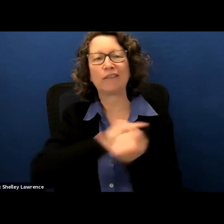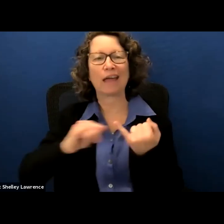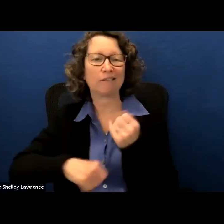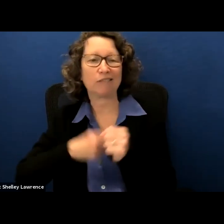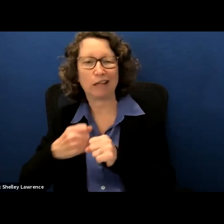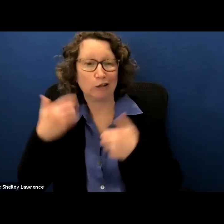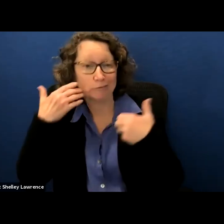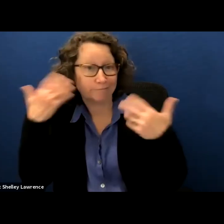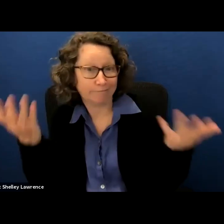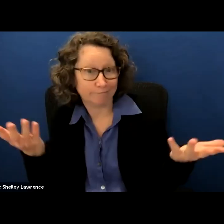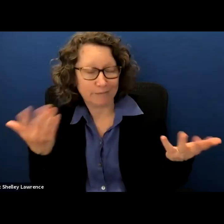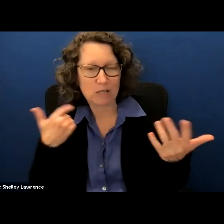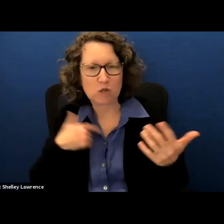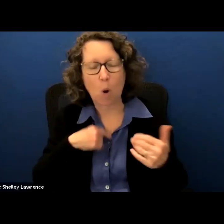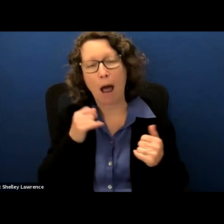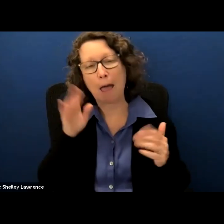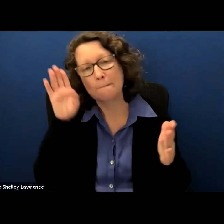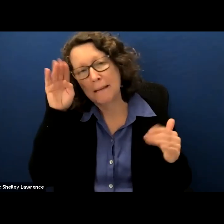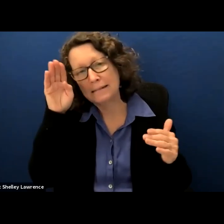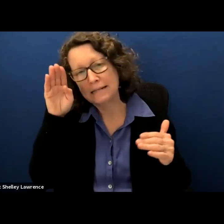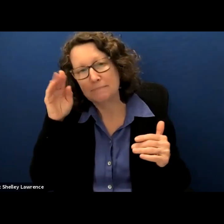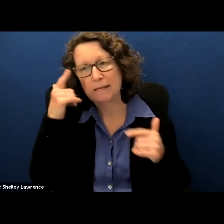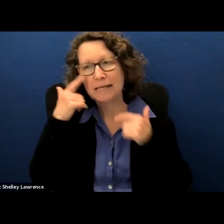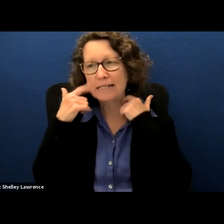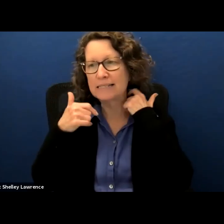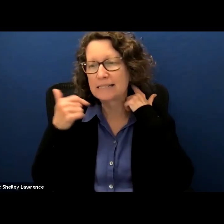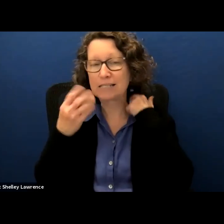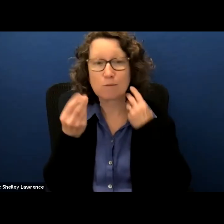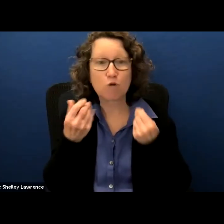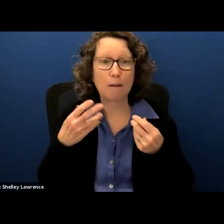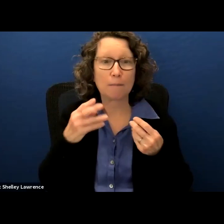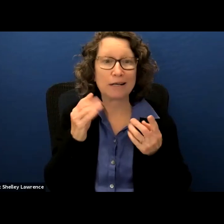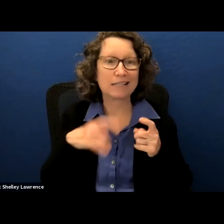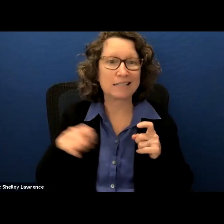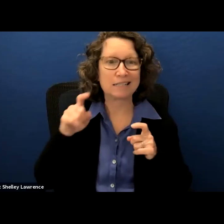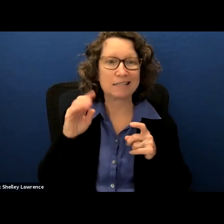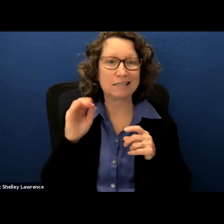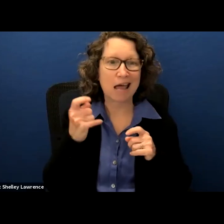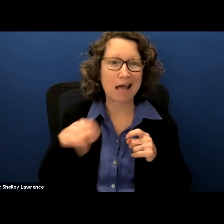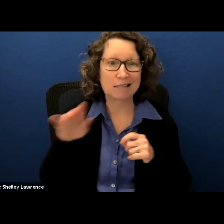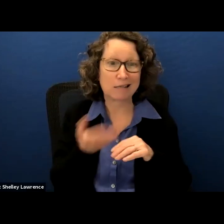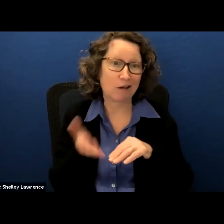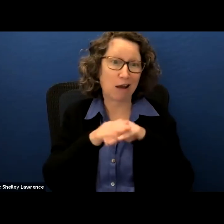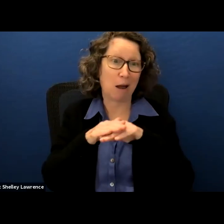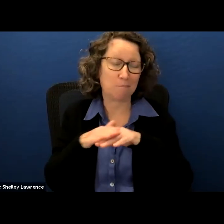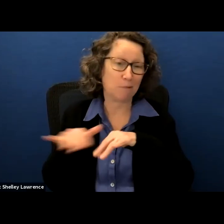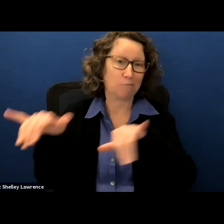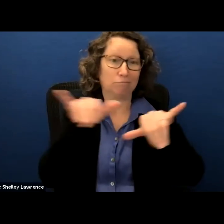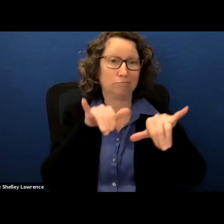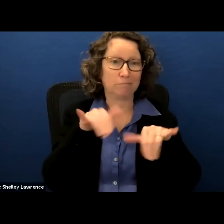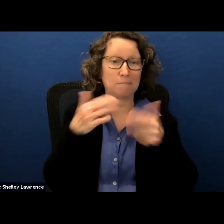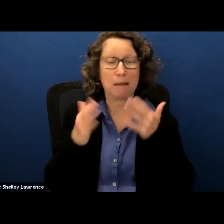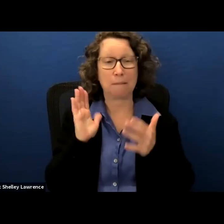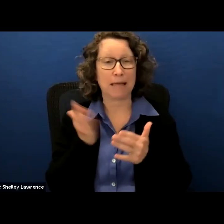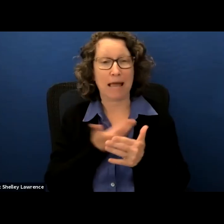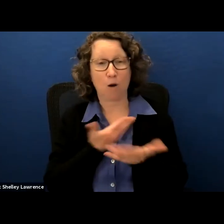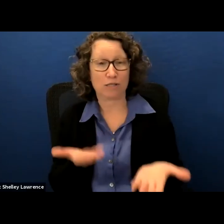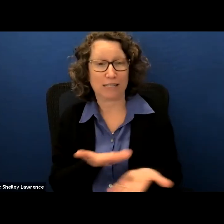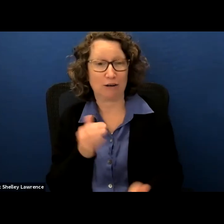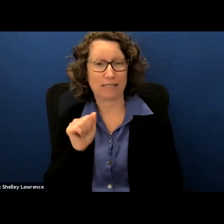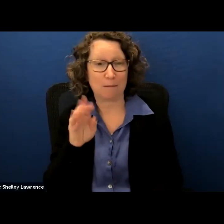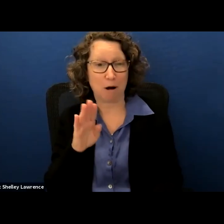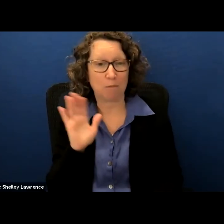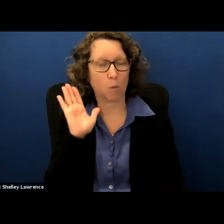So I'm anticipating, since property taxes across the state have gone up, ours might as well,